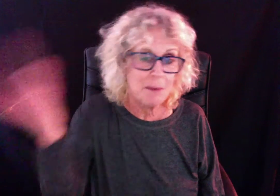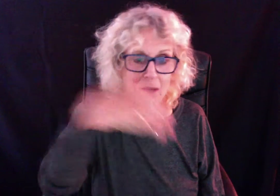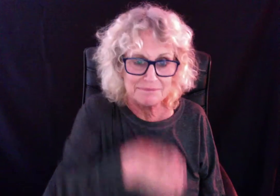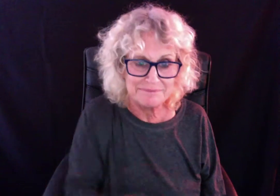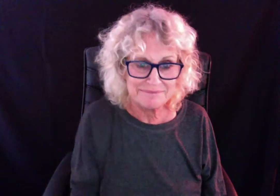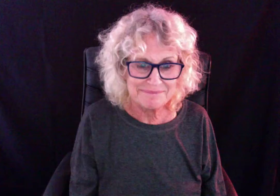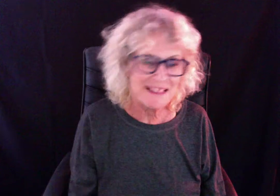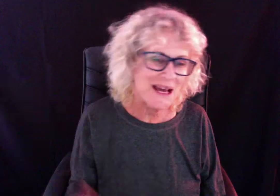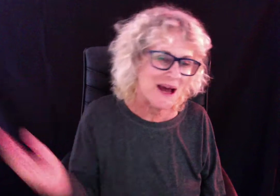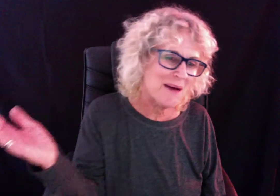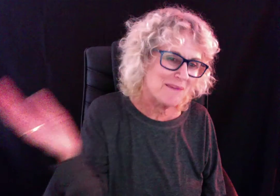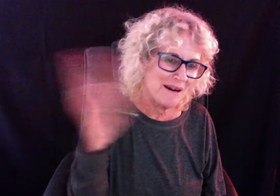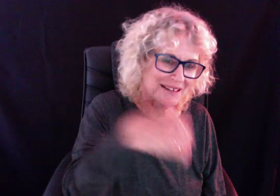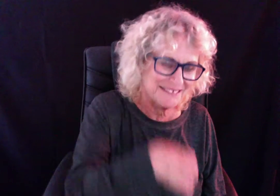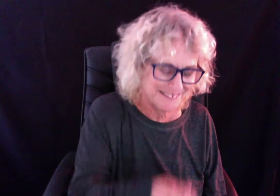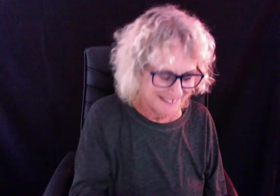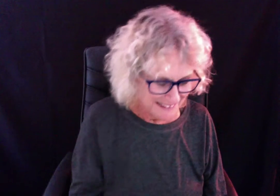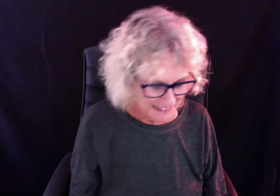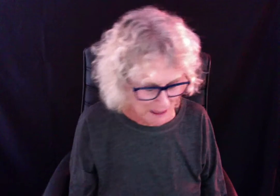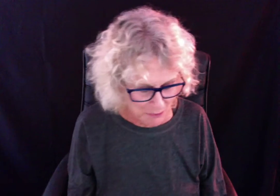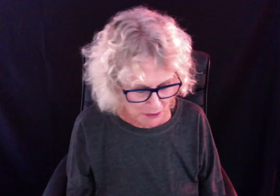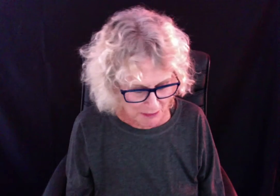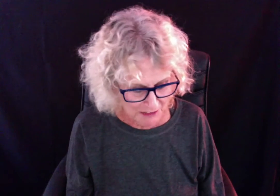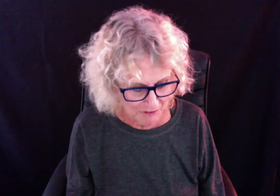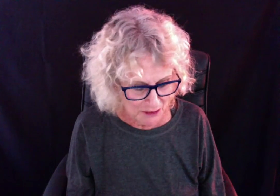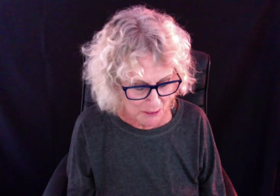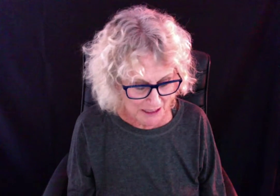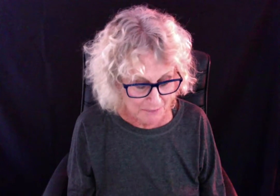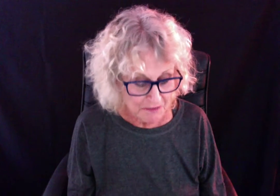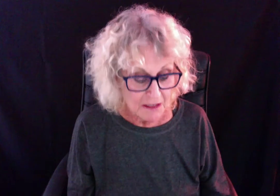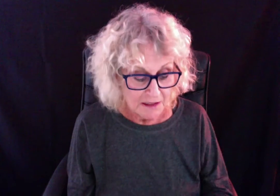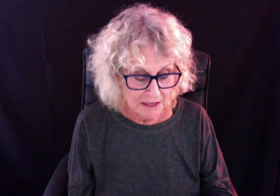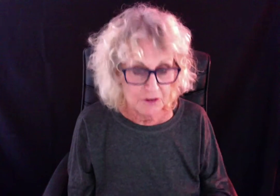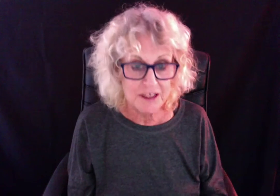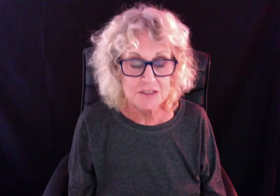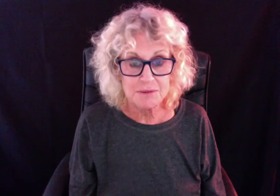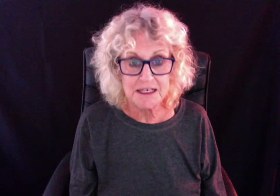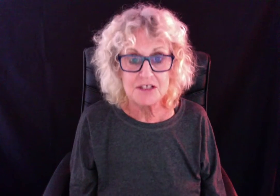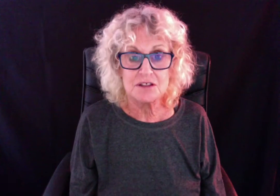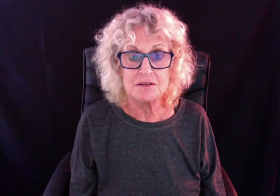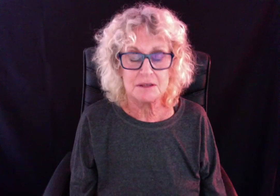on, come on, come with me, follow me. Another explanation.